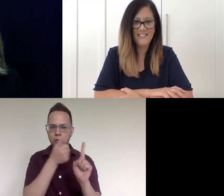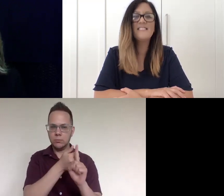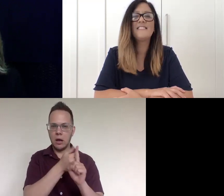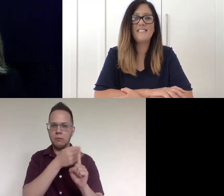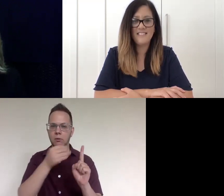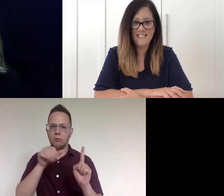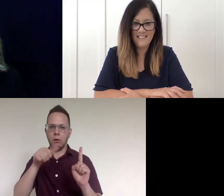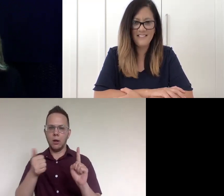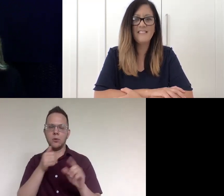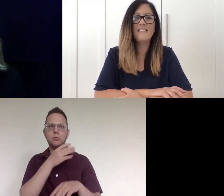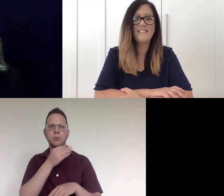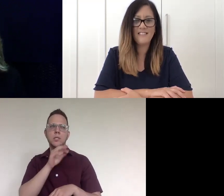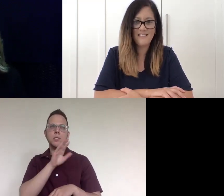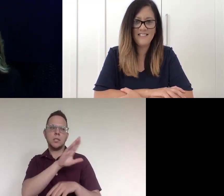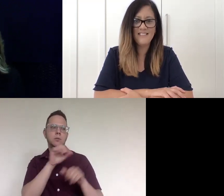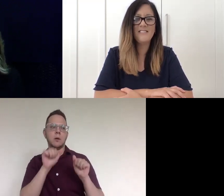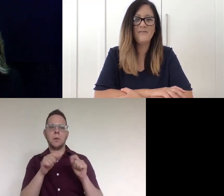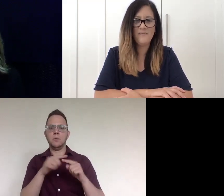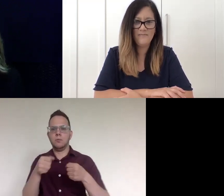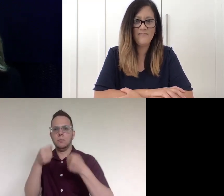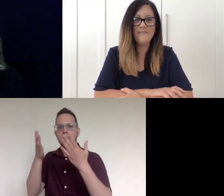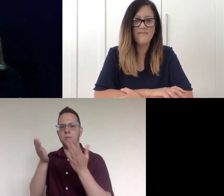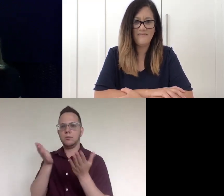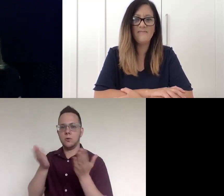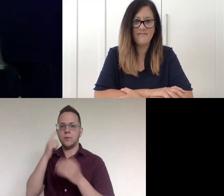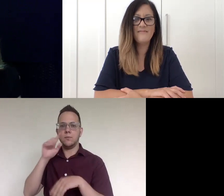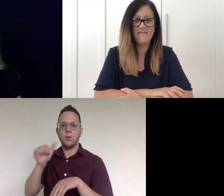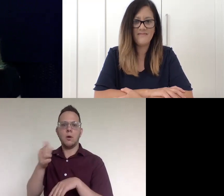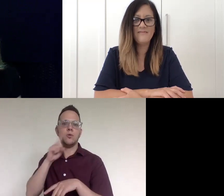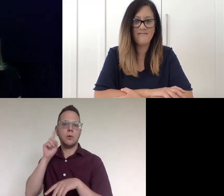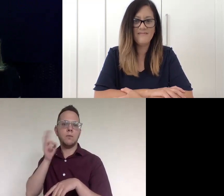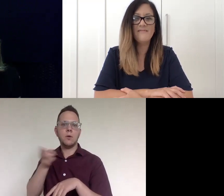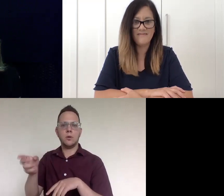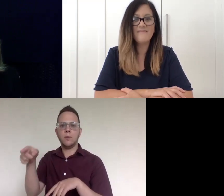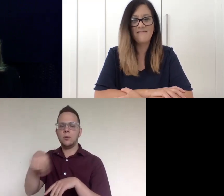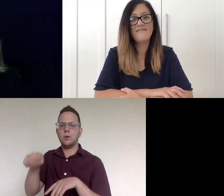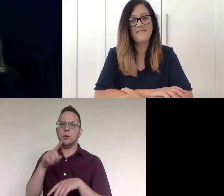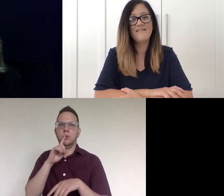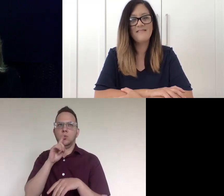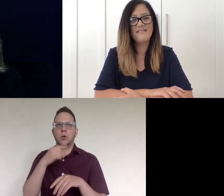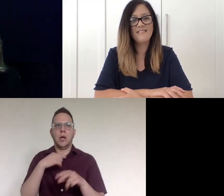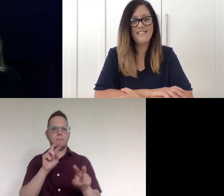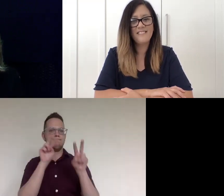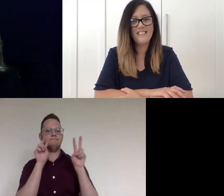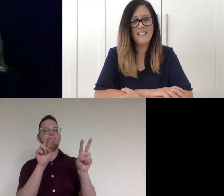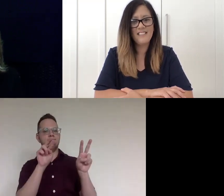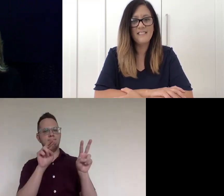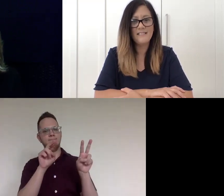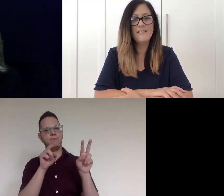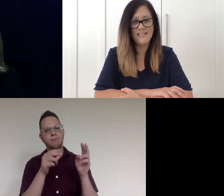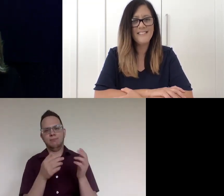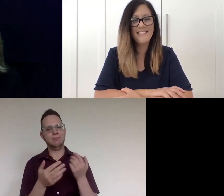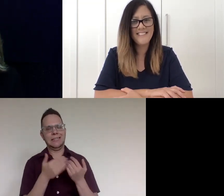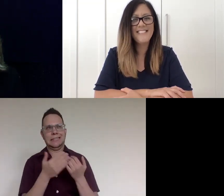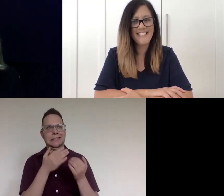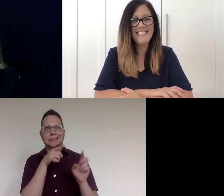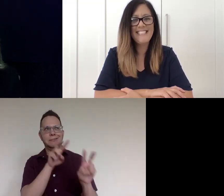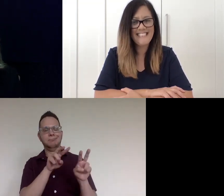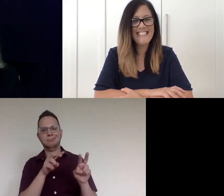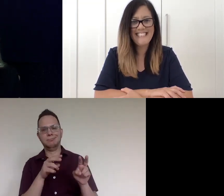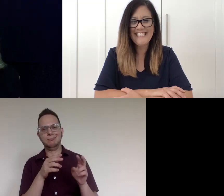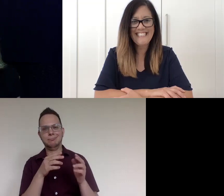really great communication abilities, and he could advocate for himself and others and provide service to other deaf and hard of hearing people.